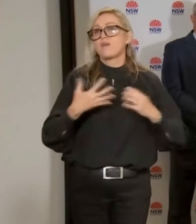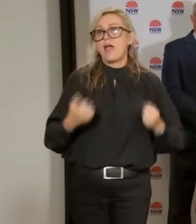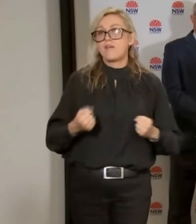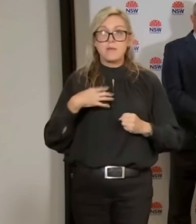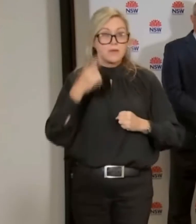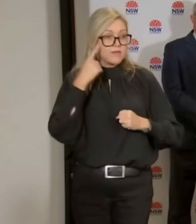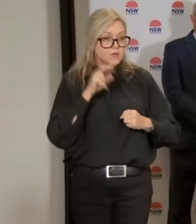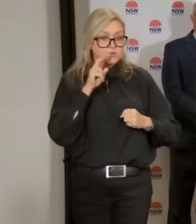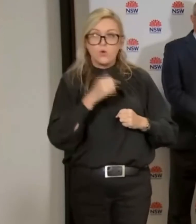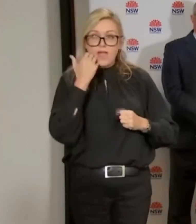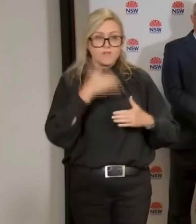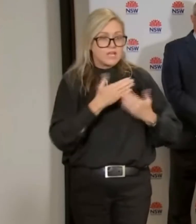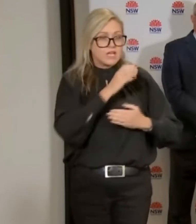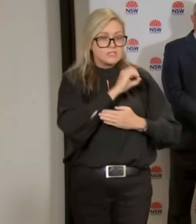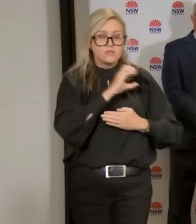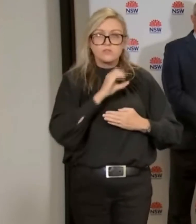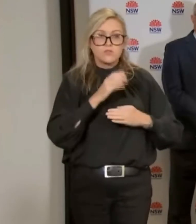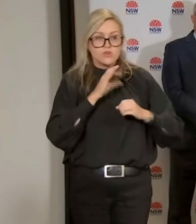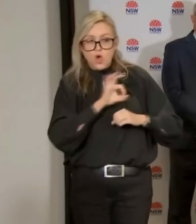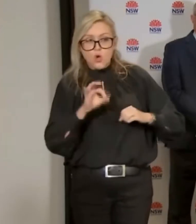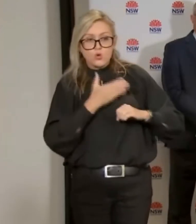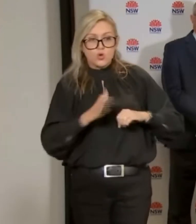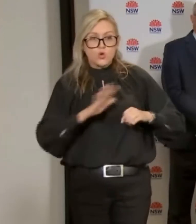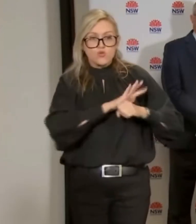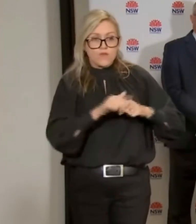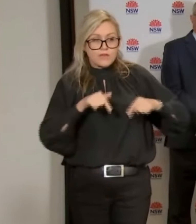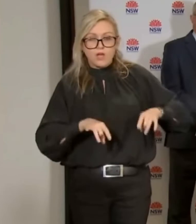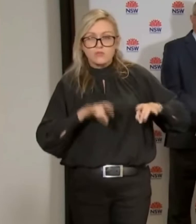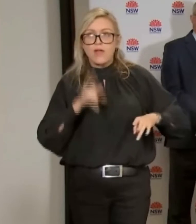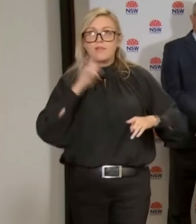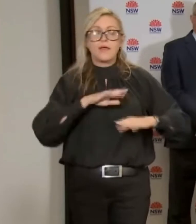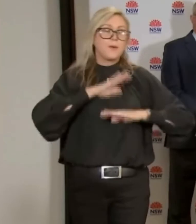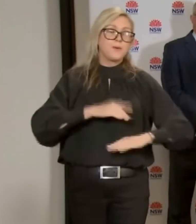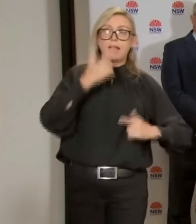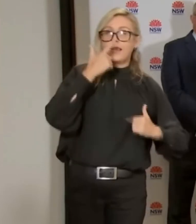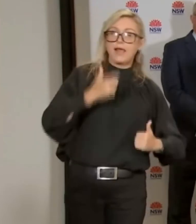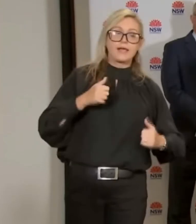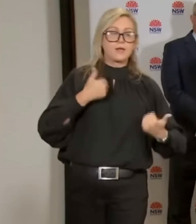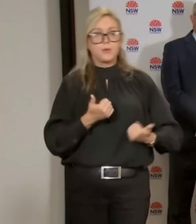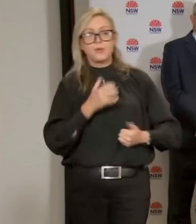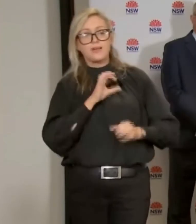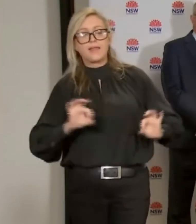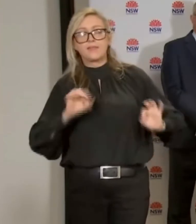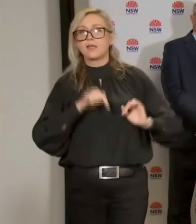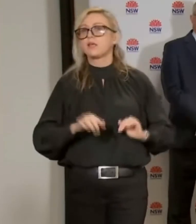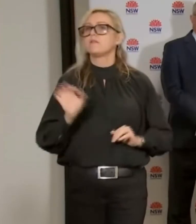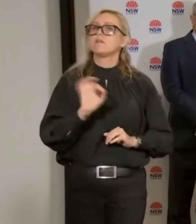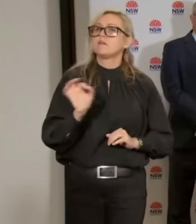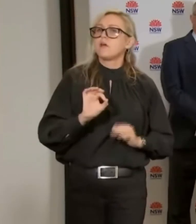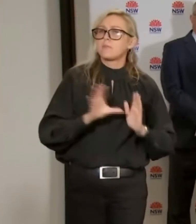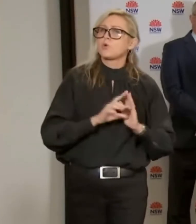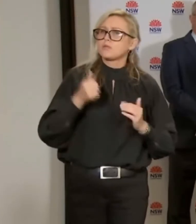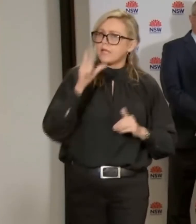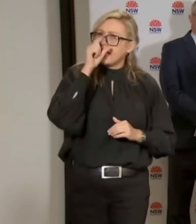0 cases every day. It really is very much an assurance, should we have a case occurring, that we can